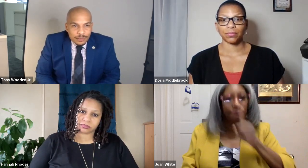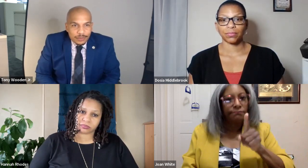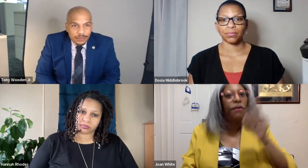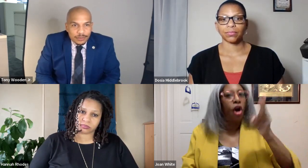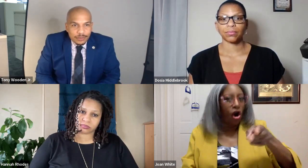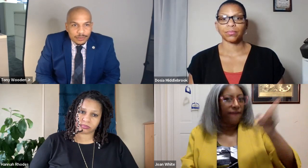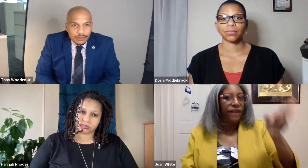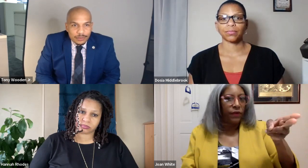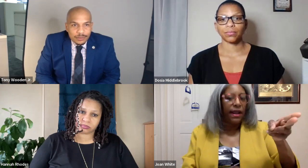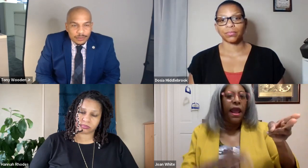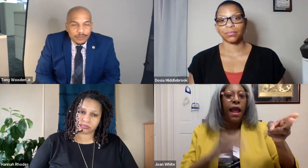were hard of hearing.